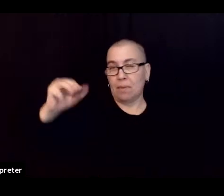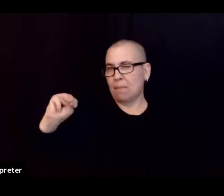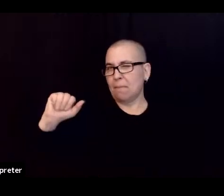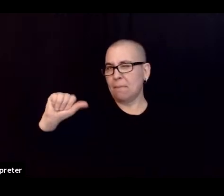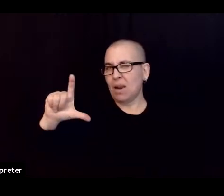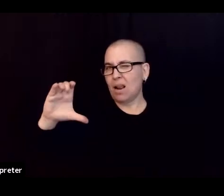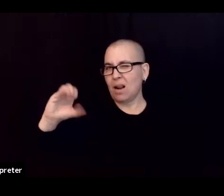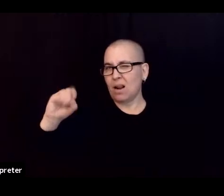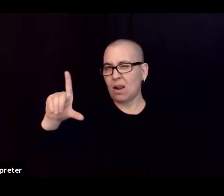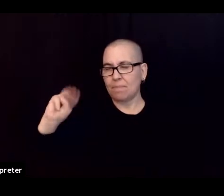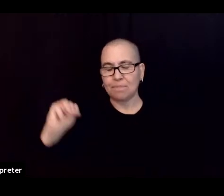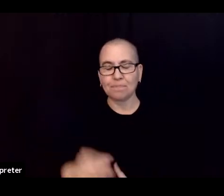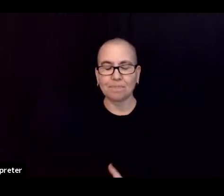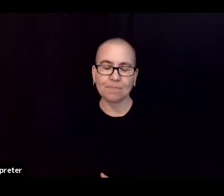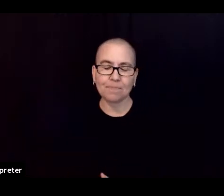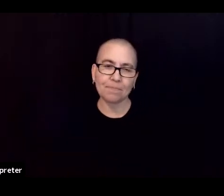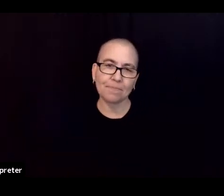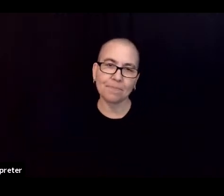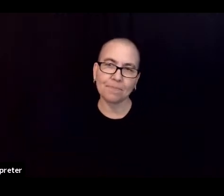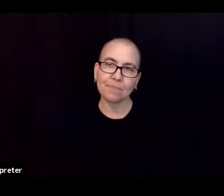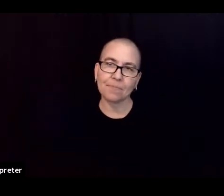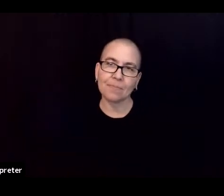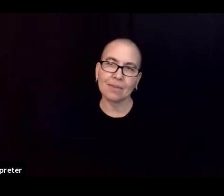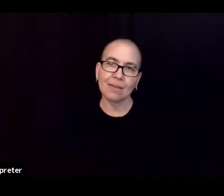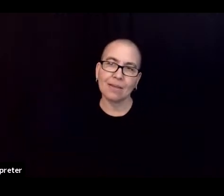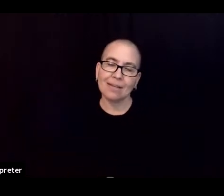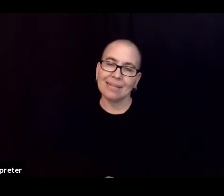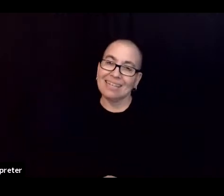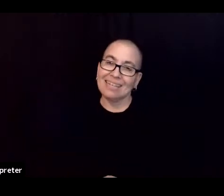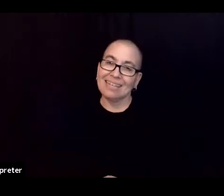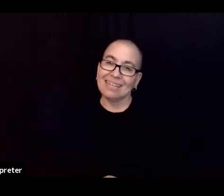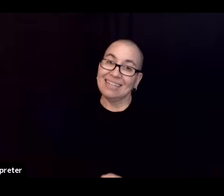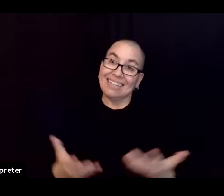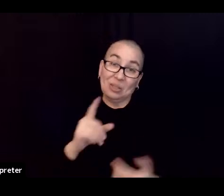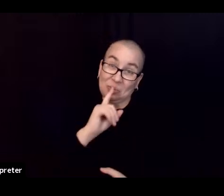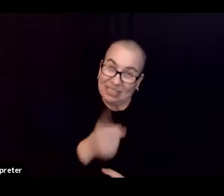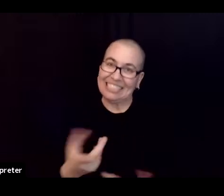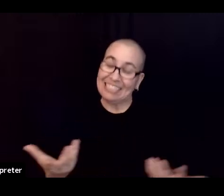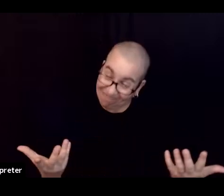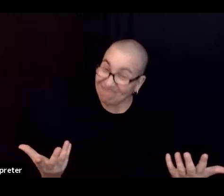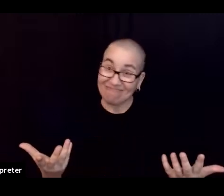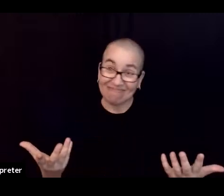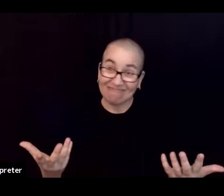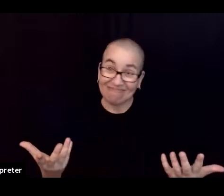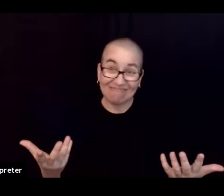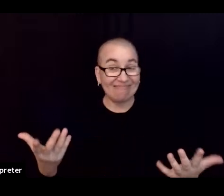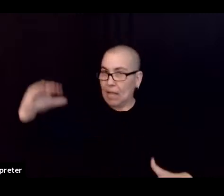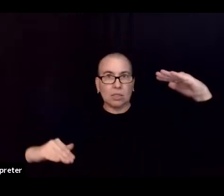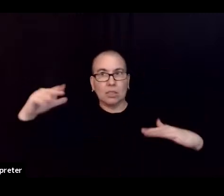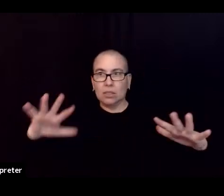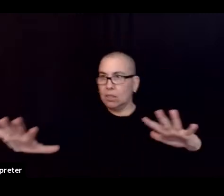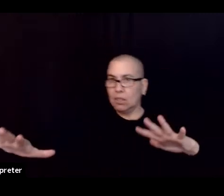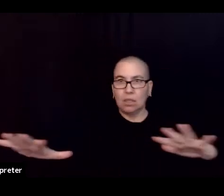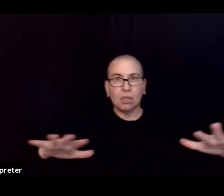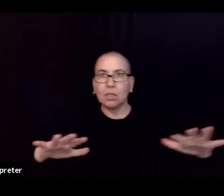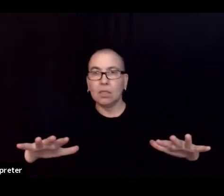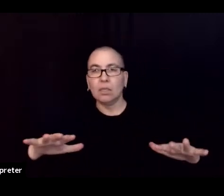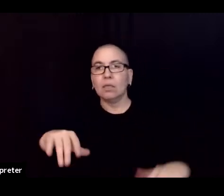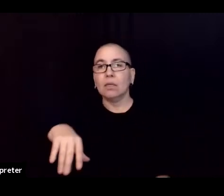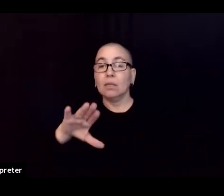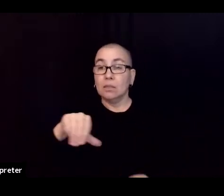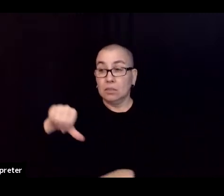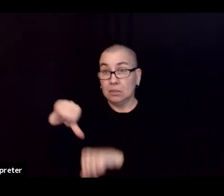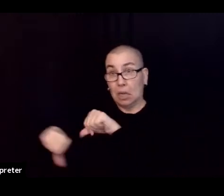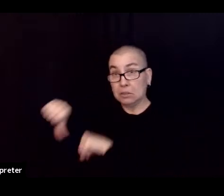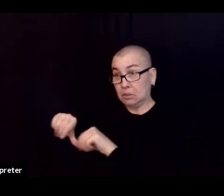it's always a balance. I think that the vaccination science that continues to grow is good